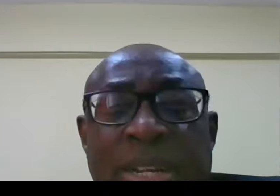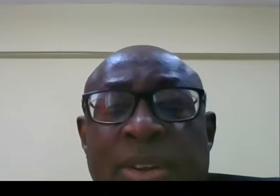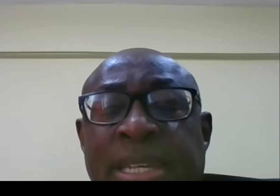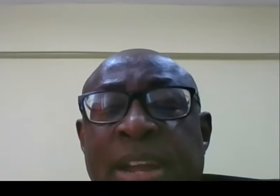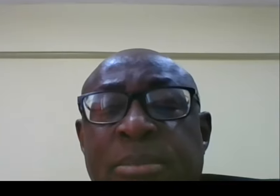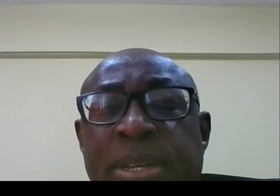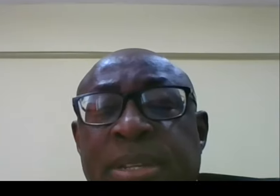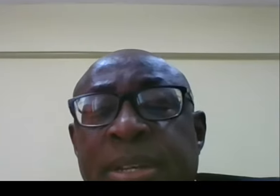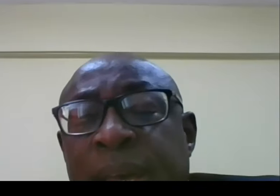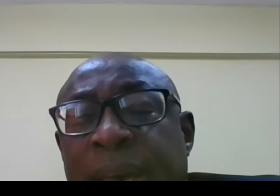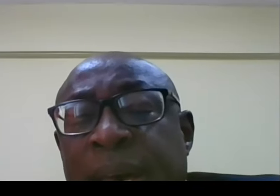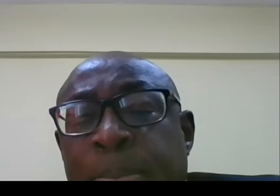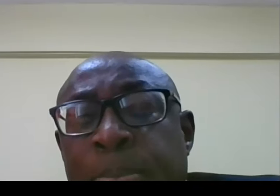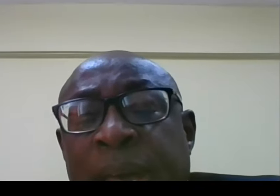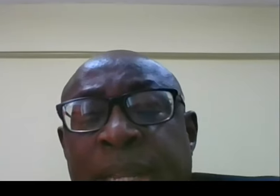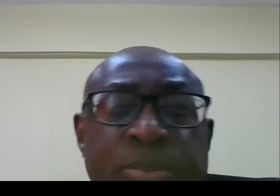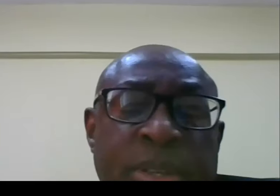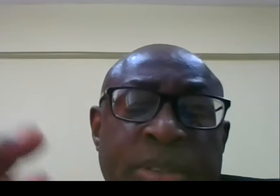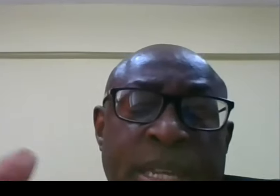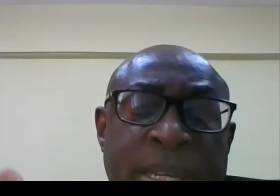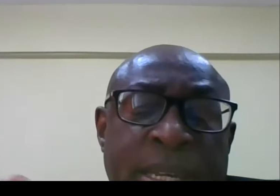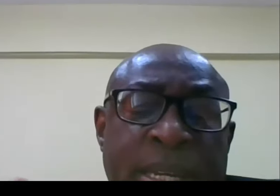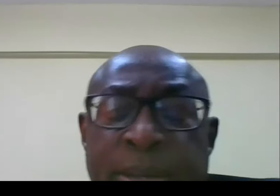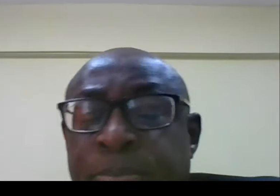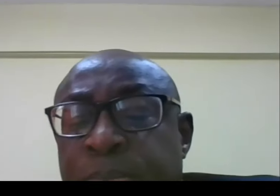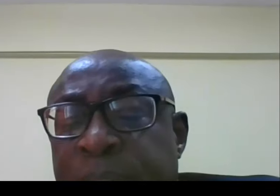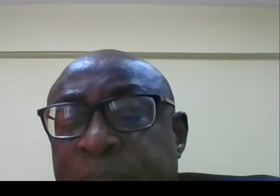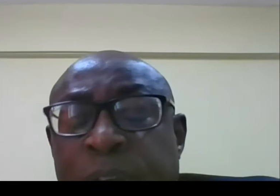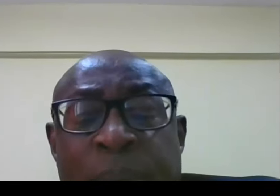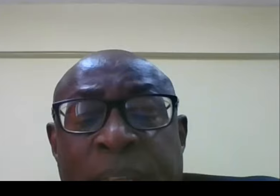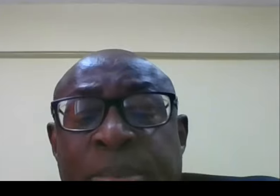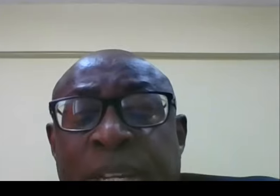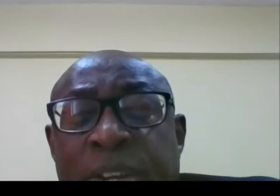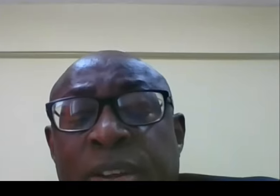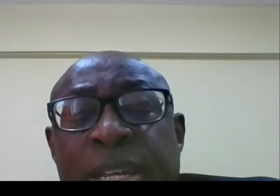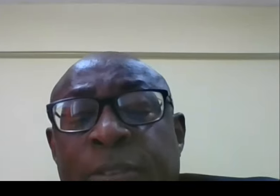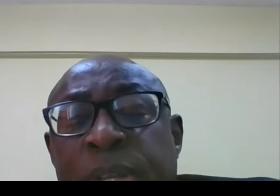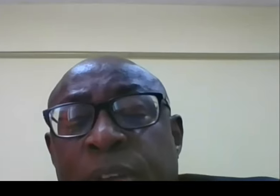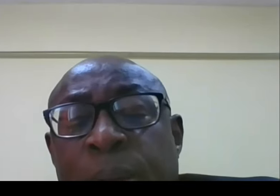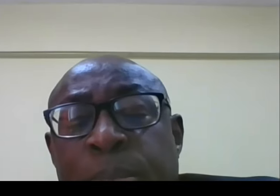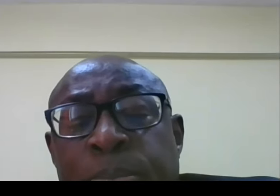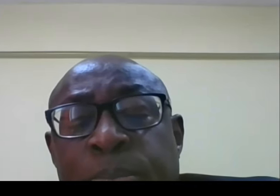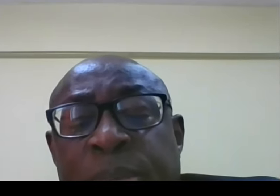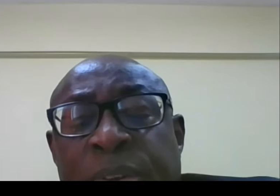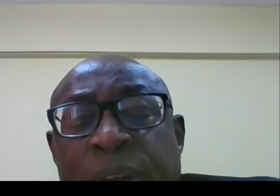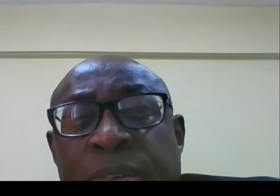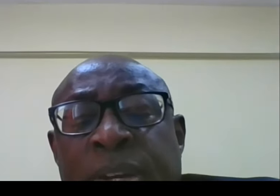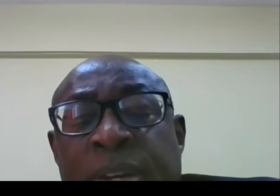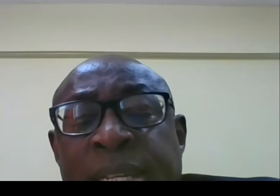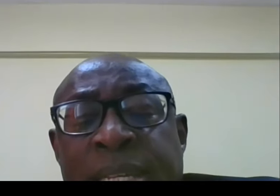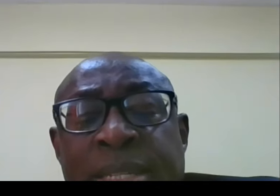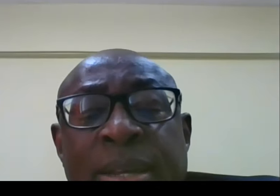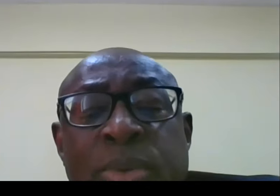across the Caribbean. And the some of the comments made earlier from some of our other